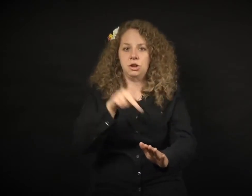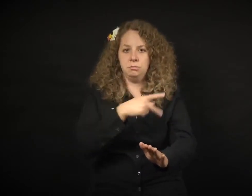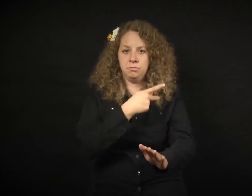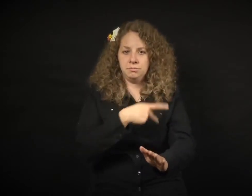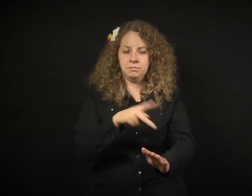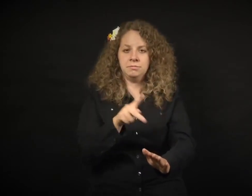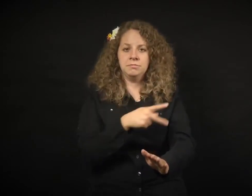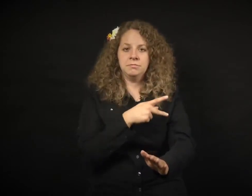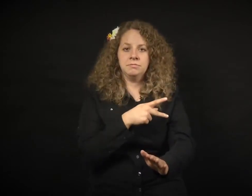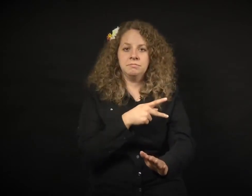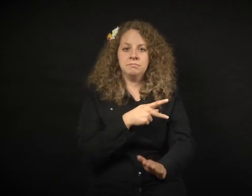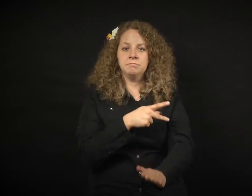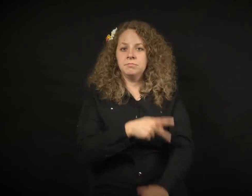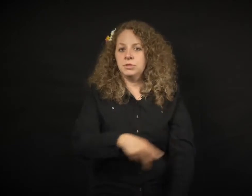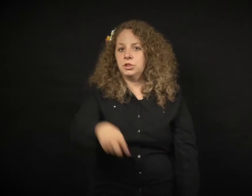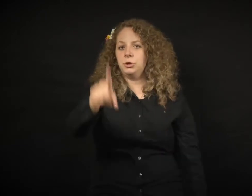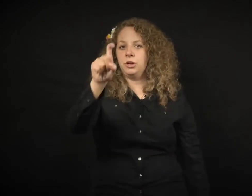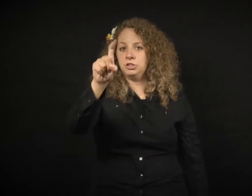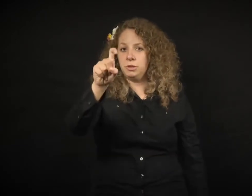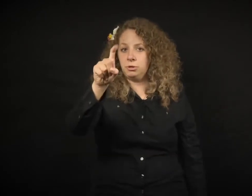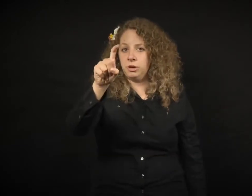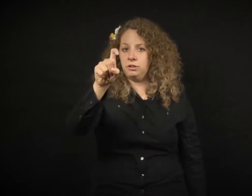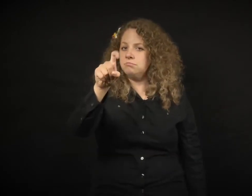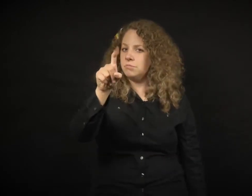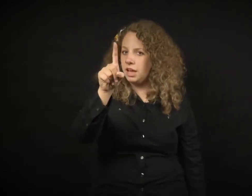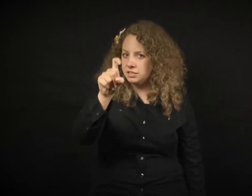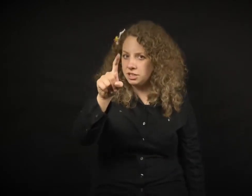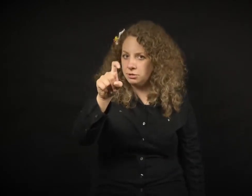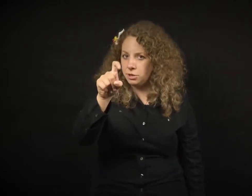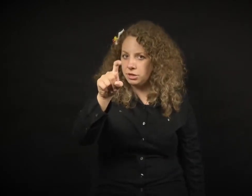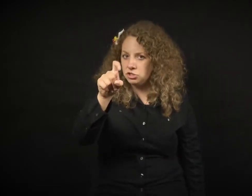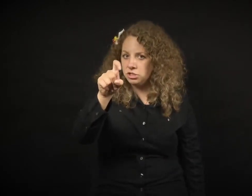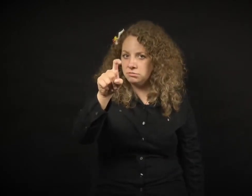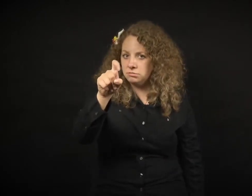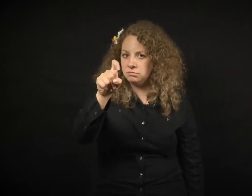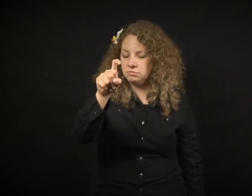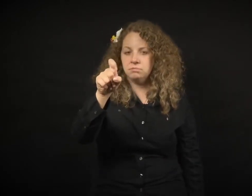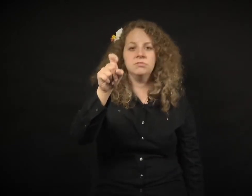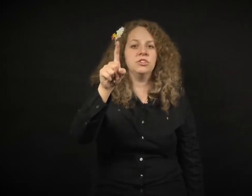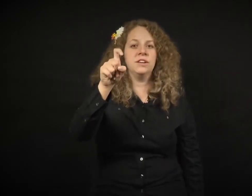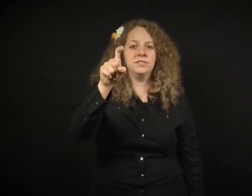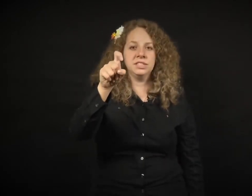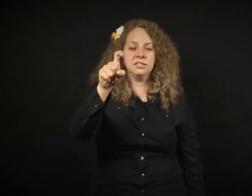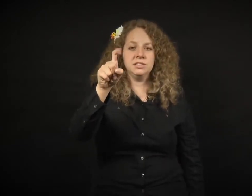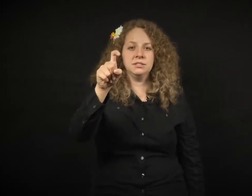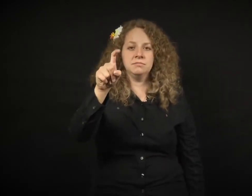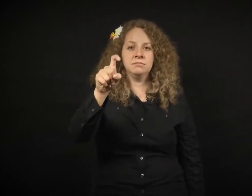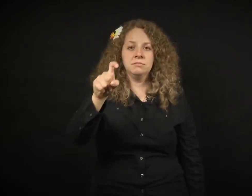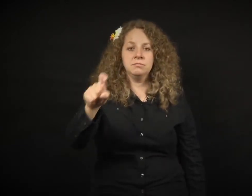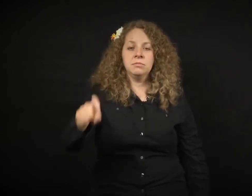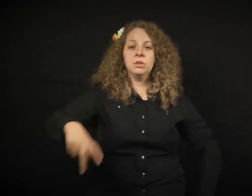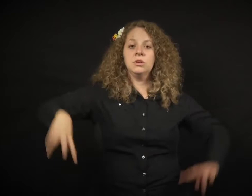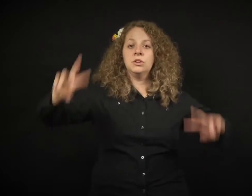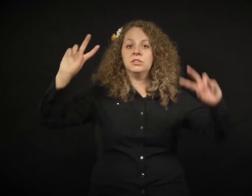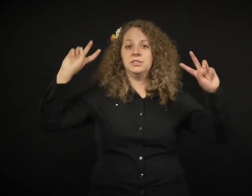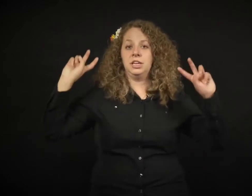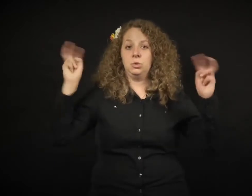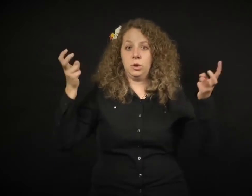Psalm. The question mark wiggle, asking you a question for emphasis. Sign